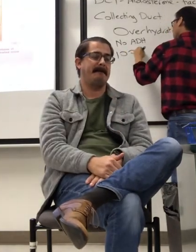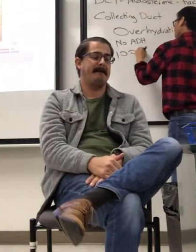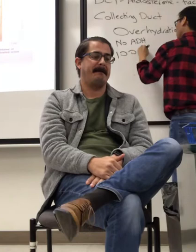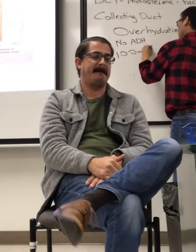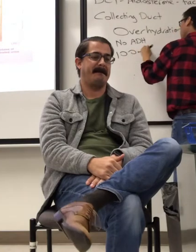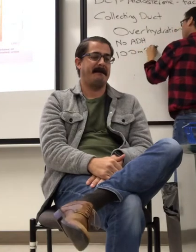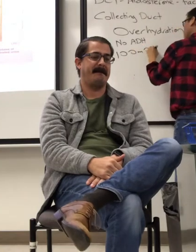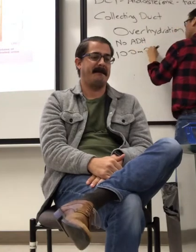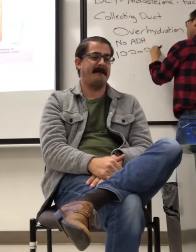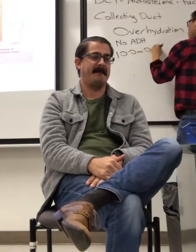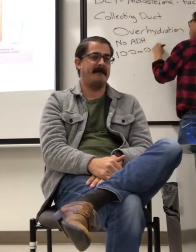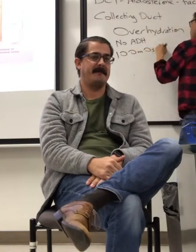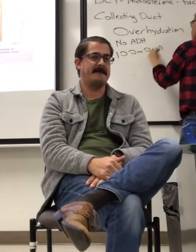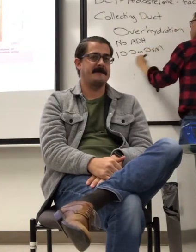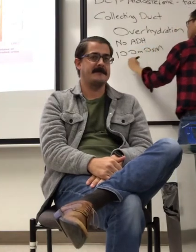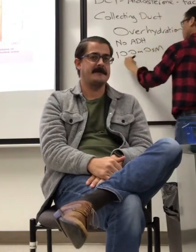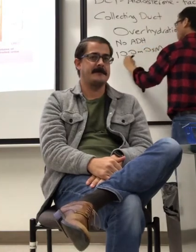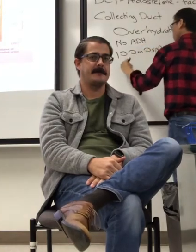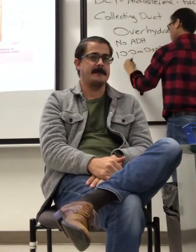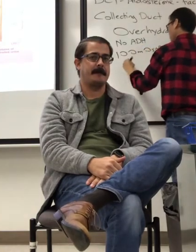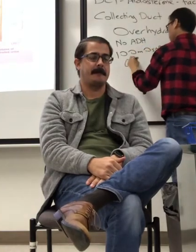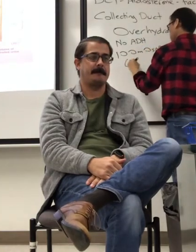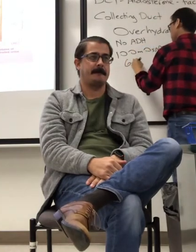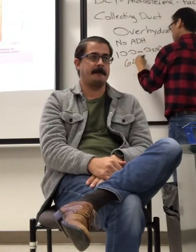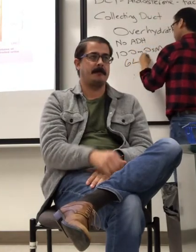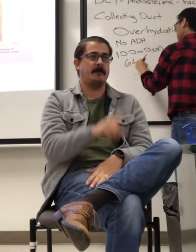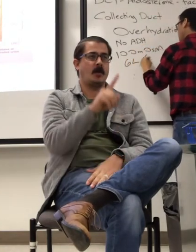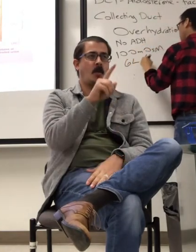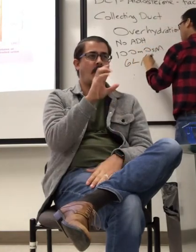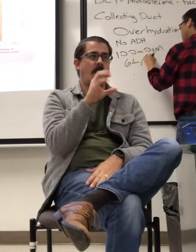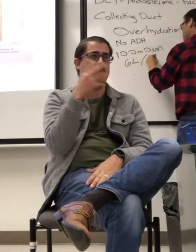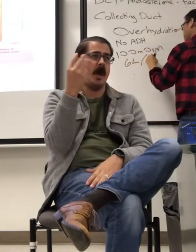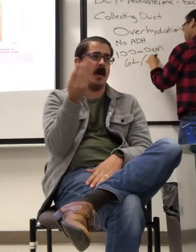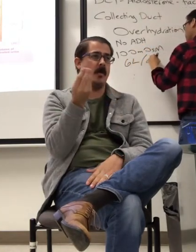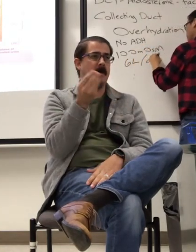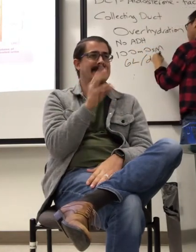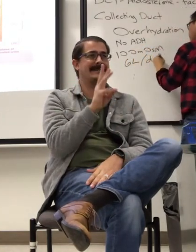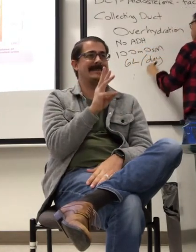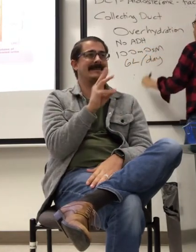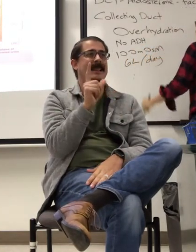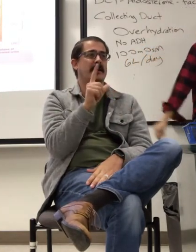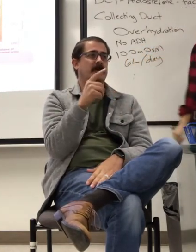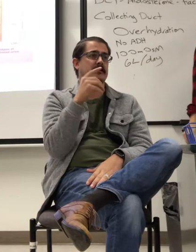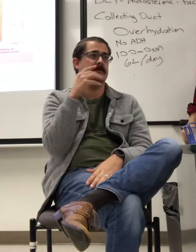100 milliosmolarity at 6 liters a day.